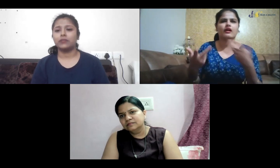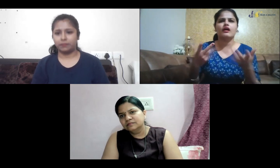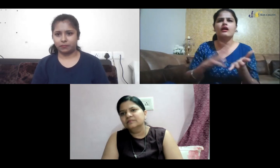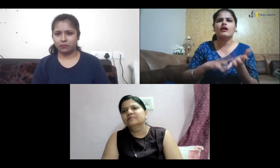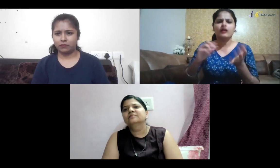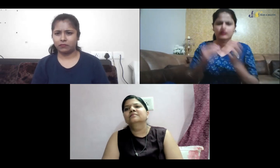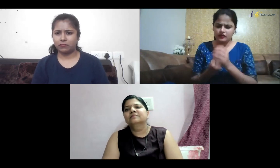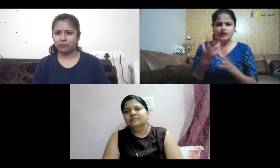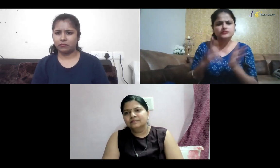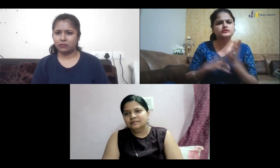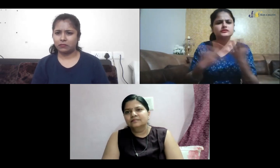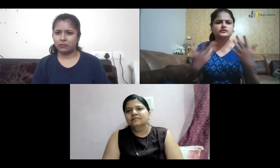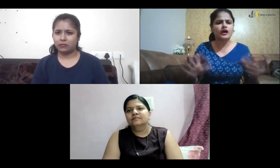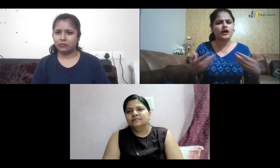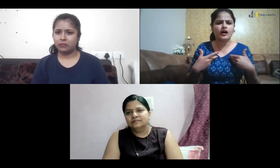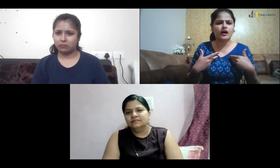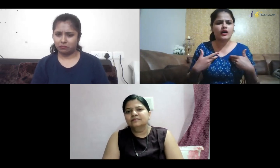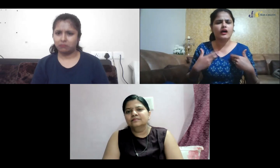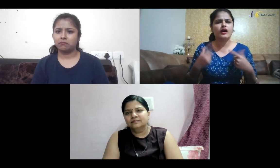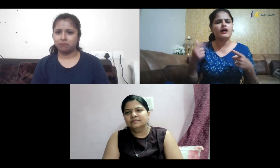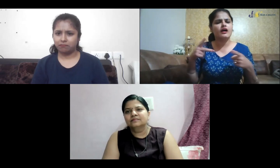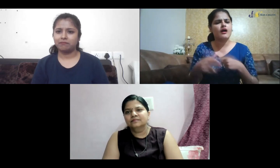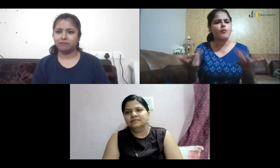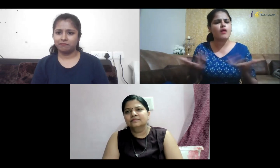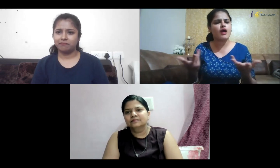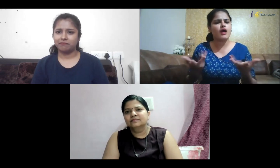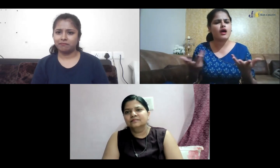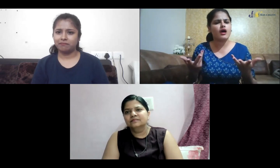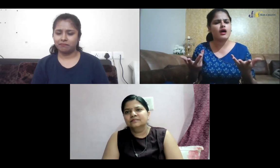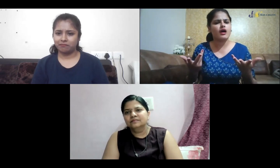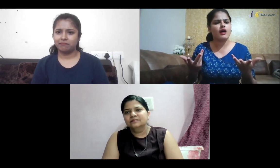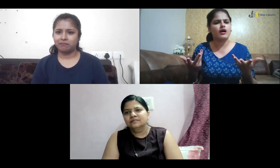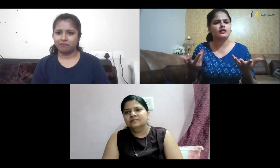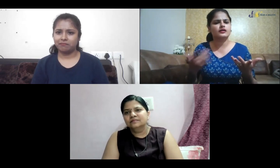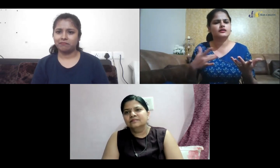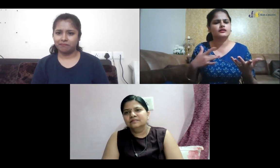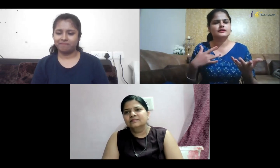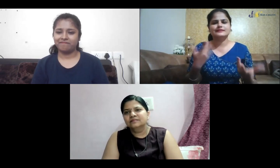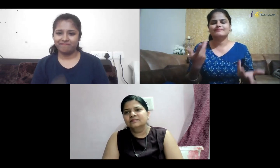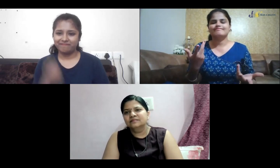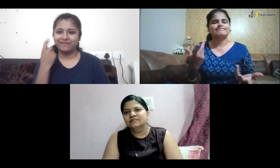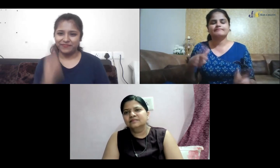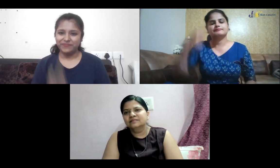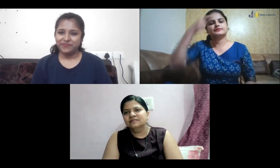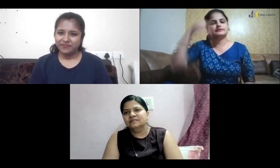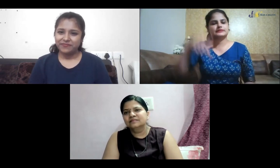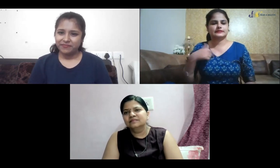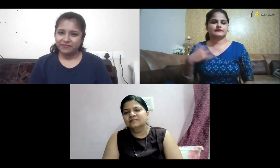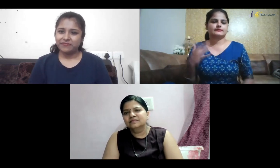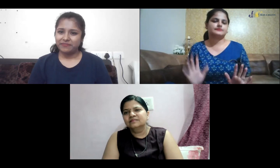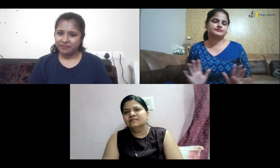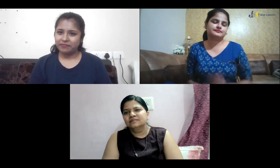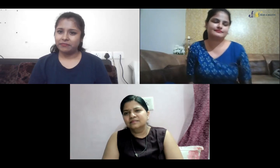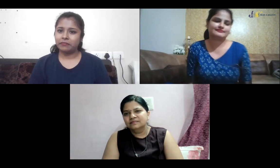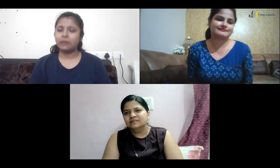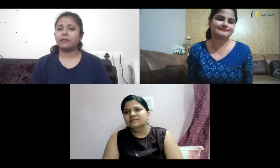our body as we get a pain in our body. So that's a natural part. Why were they are deducting our salary if we are taking